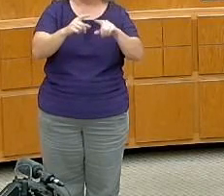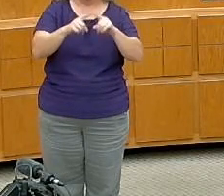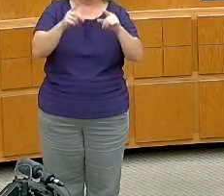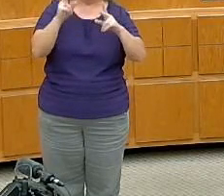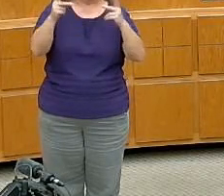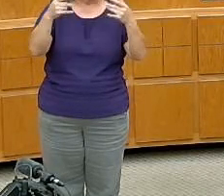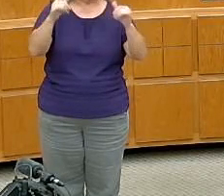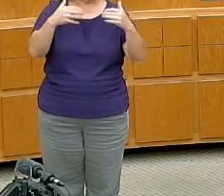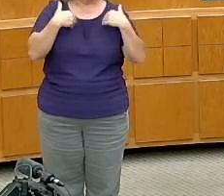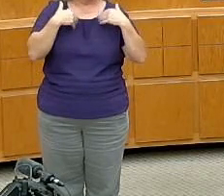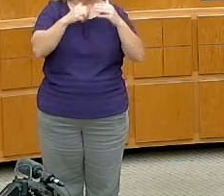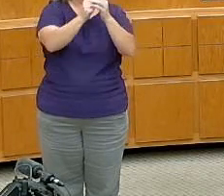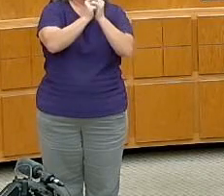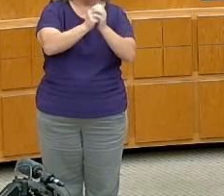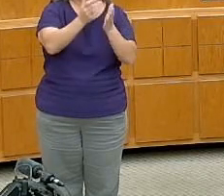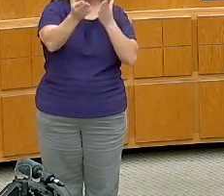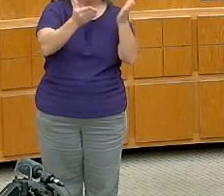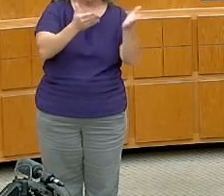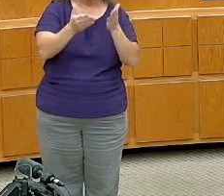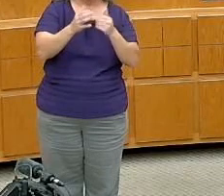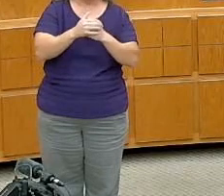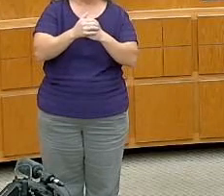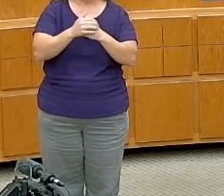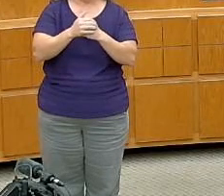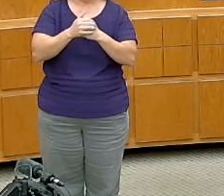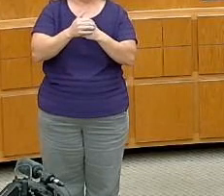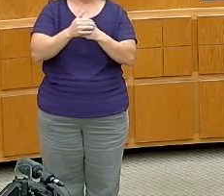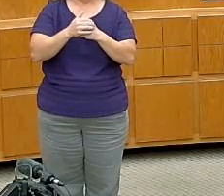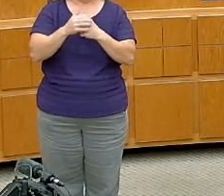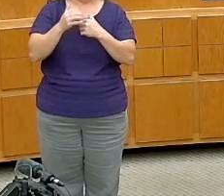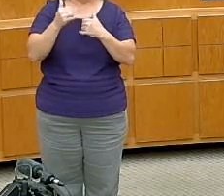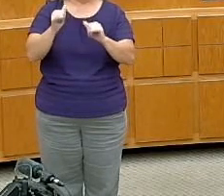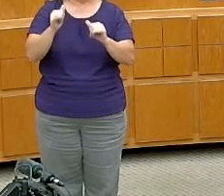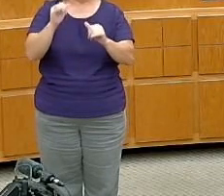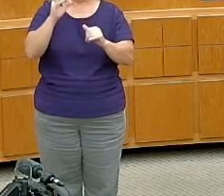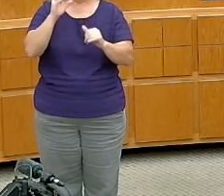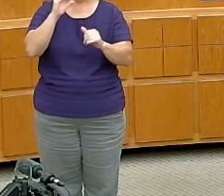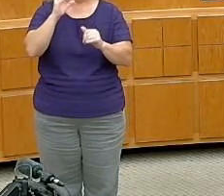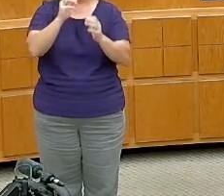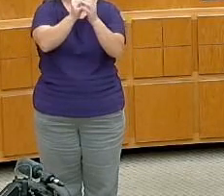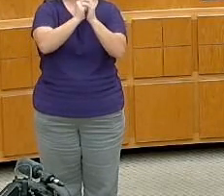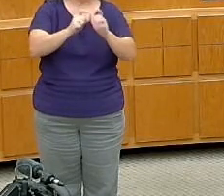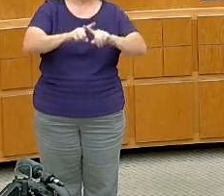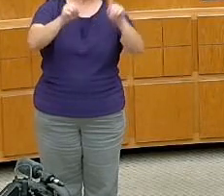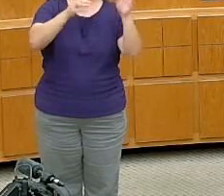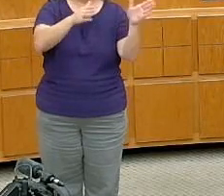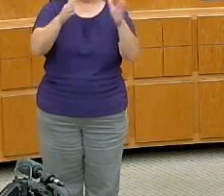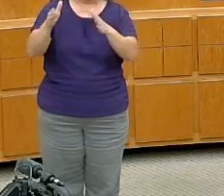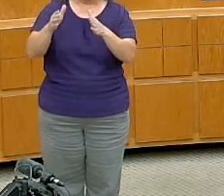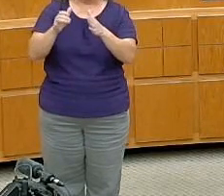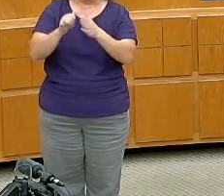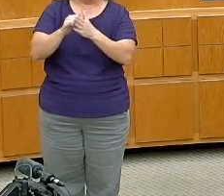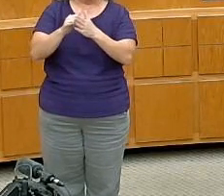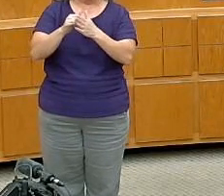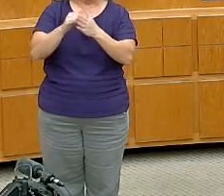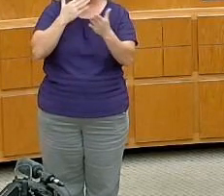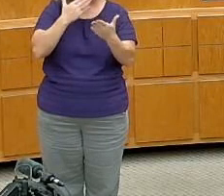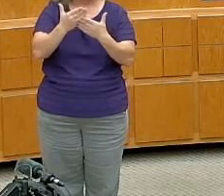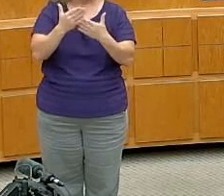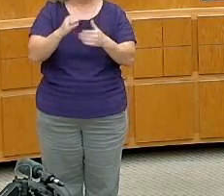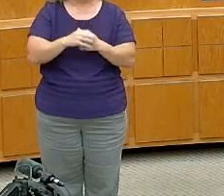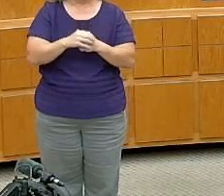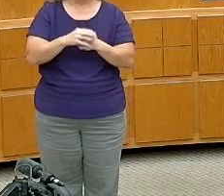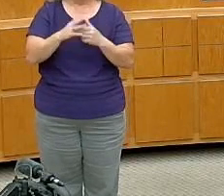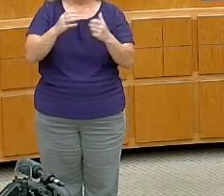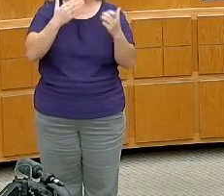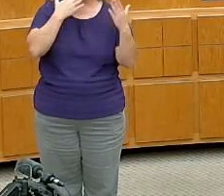held, and people were able to experience the worship in a different way, and that's good. And so I want